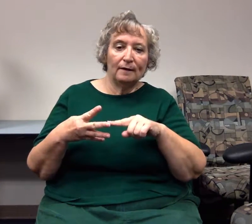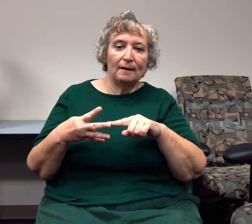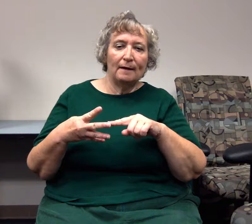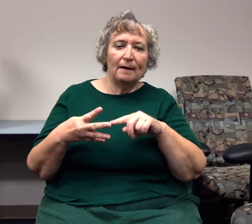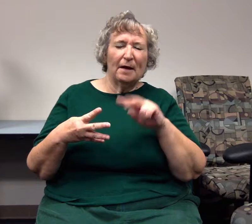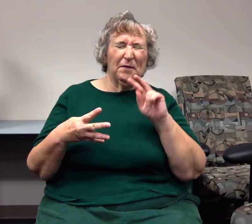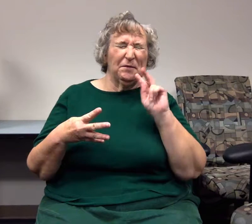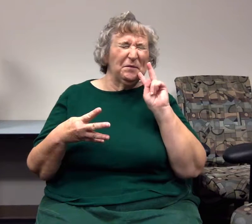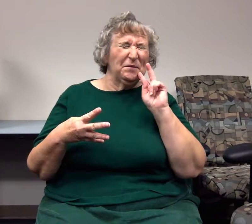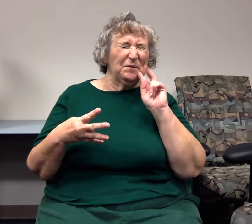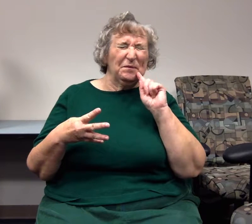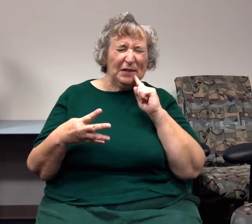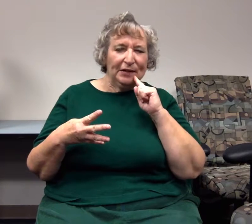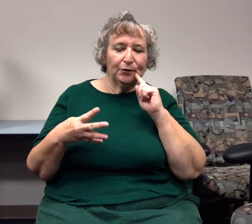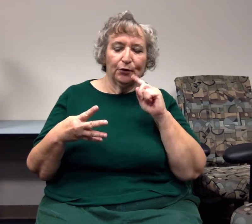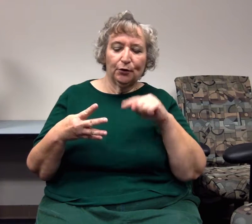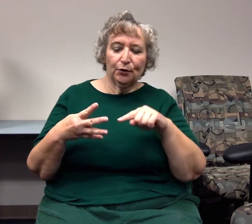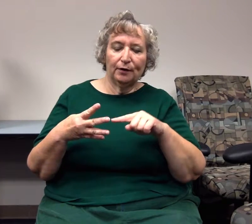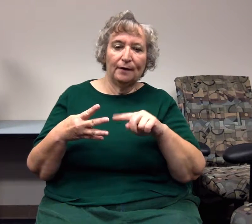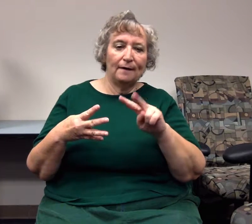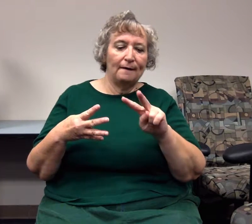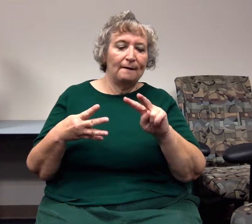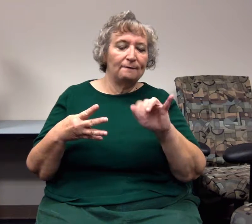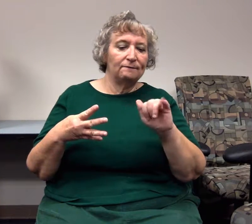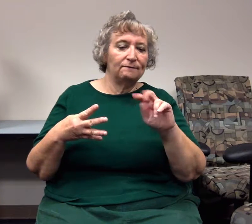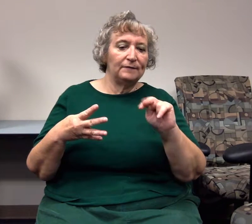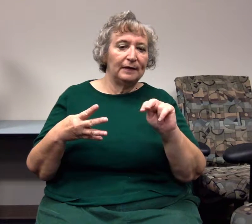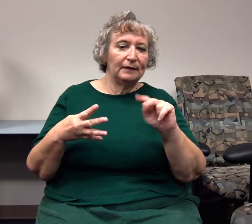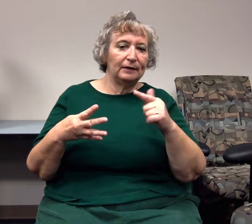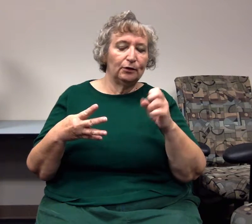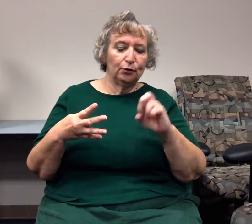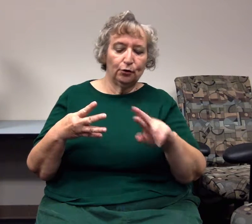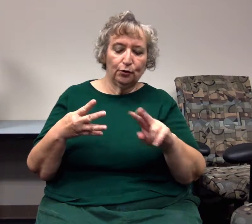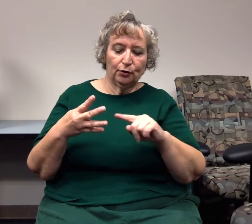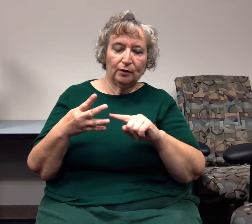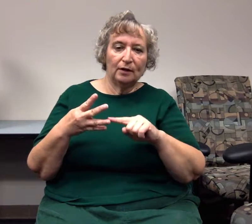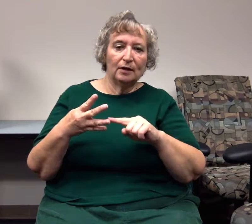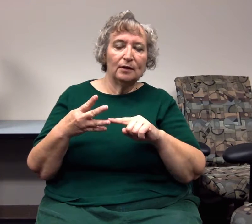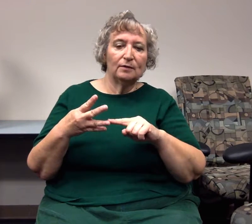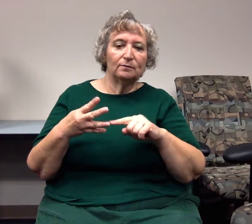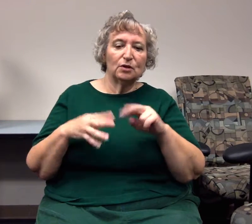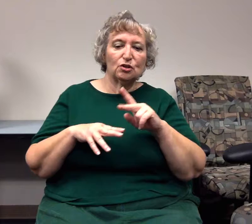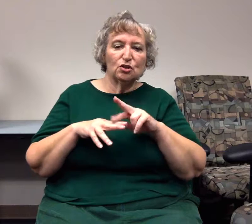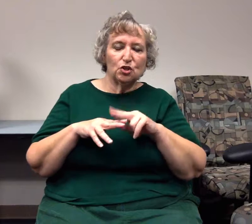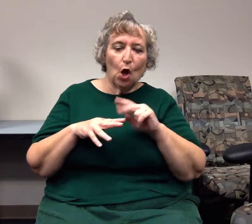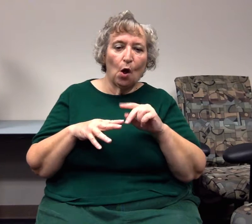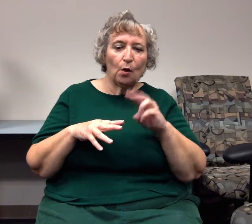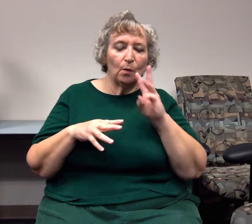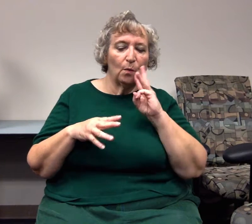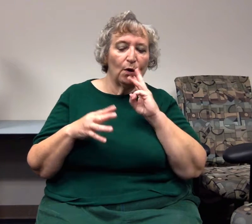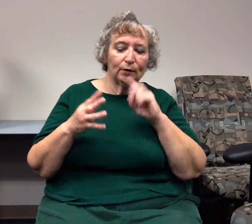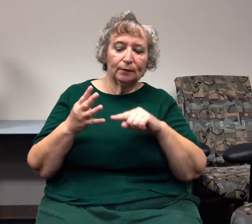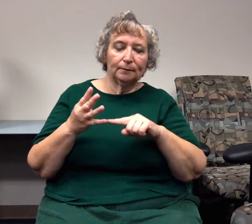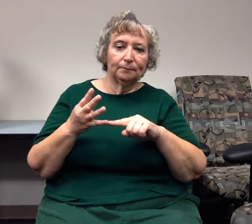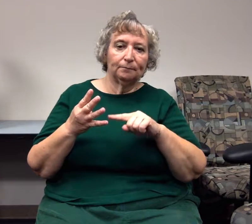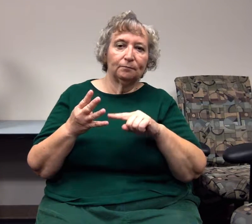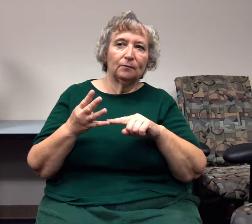Okay? So we're going to be tasting sweet things, salty things, bitter things, and sour things.